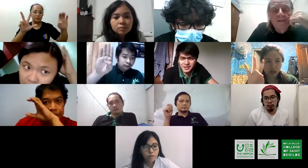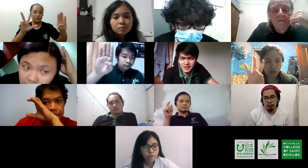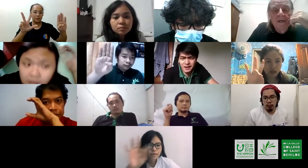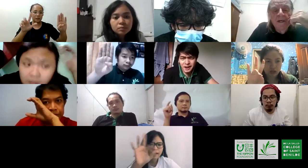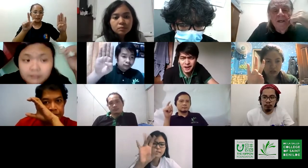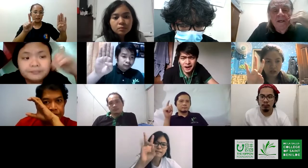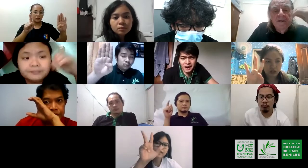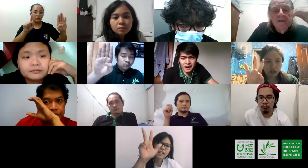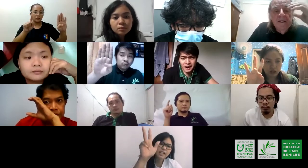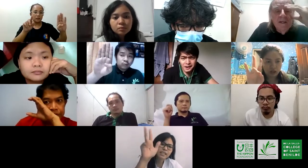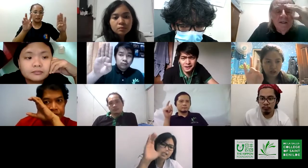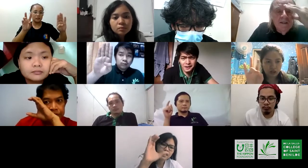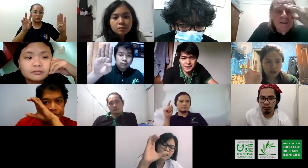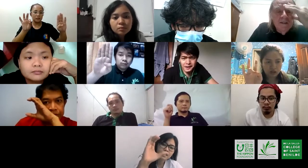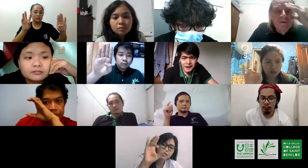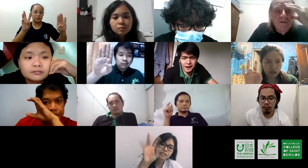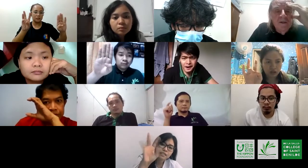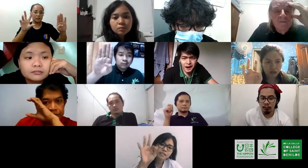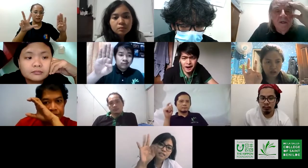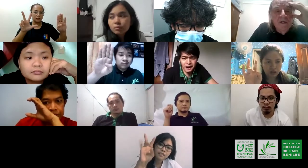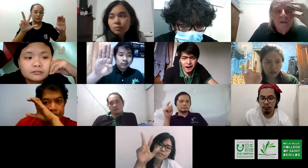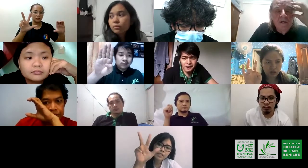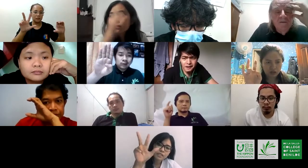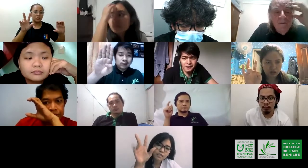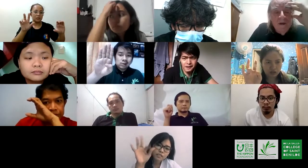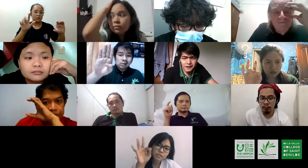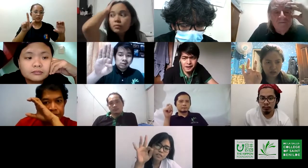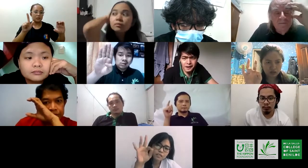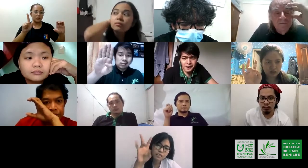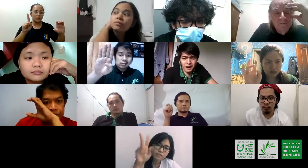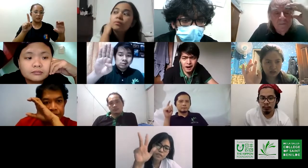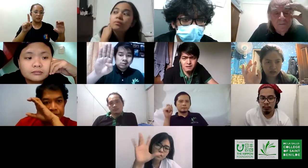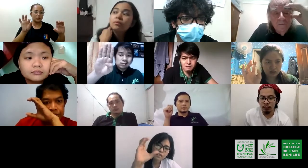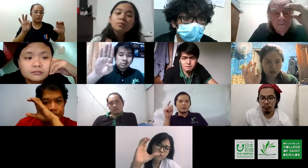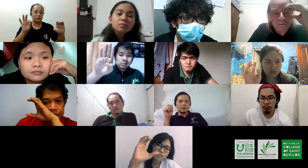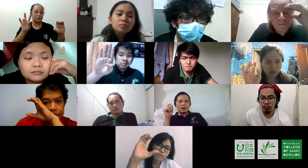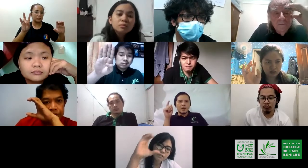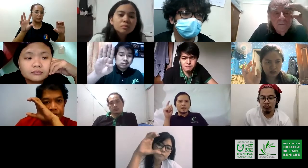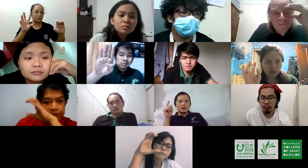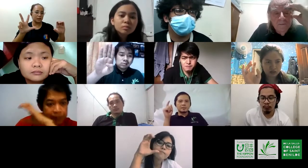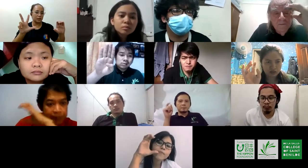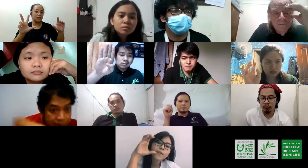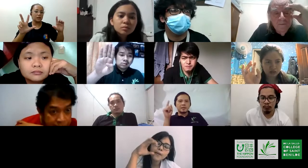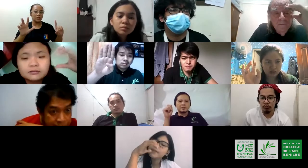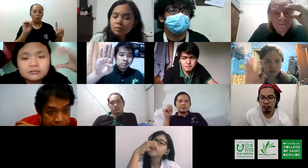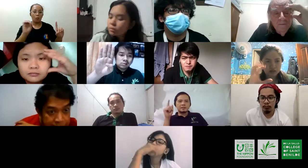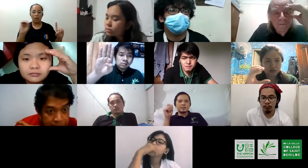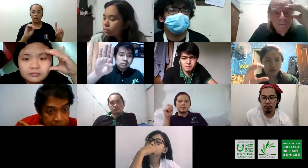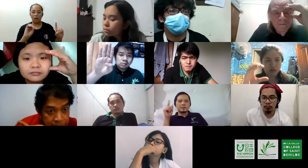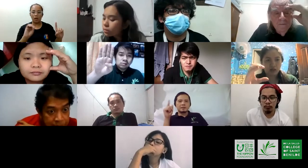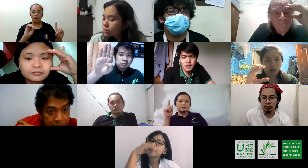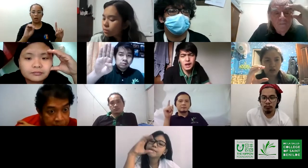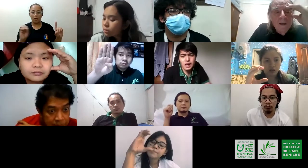1963, C, 1973, none of the above. I see B and C.